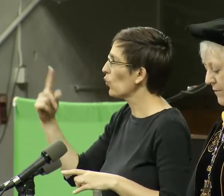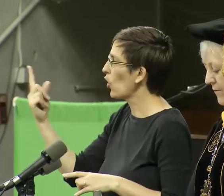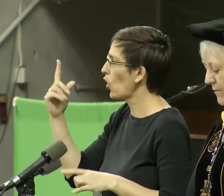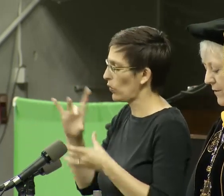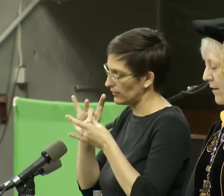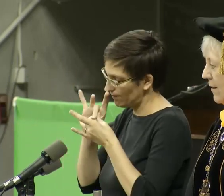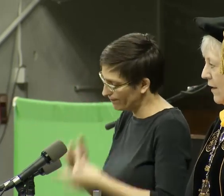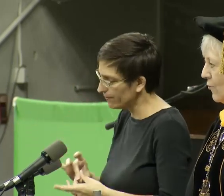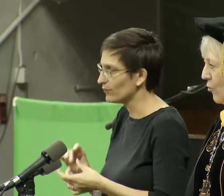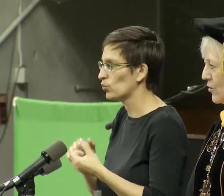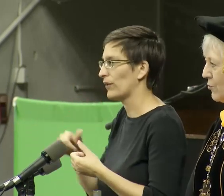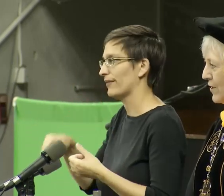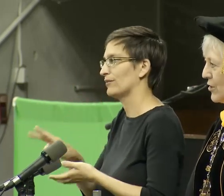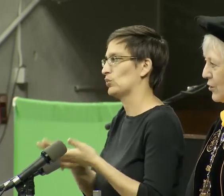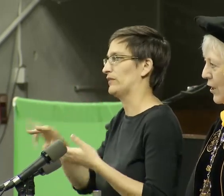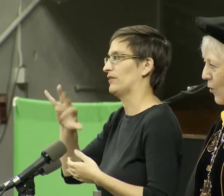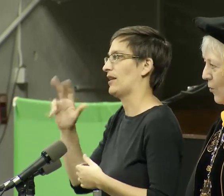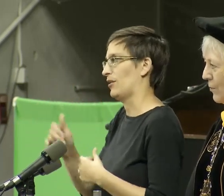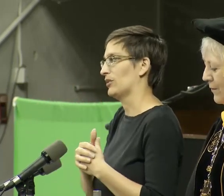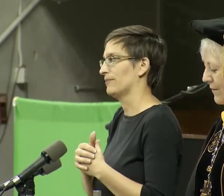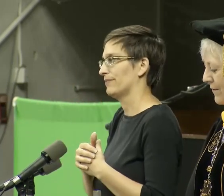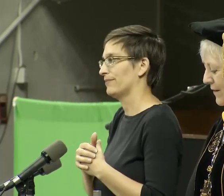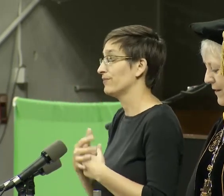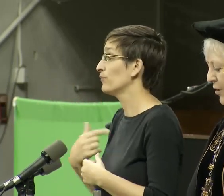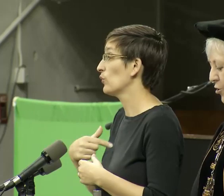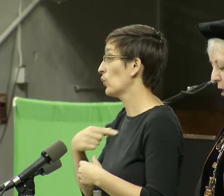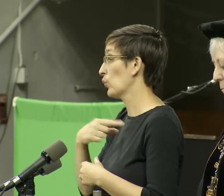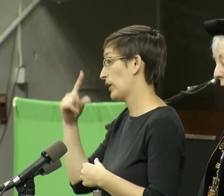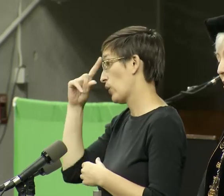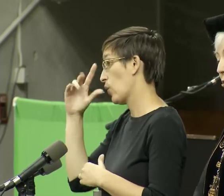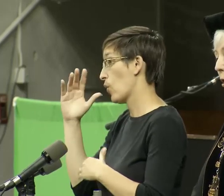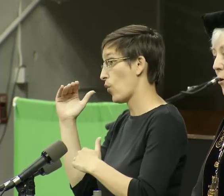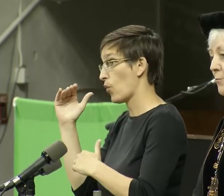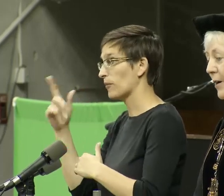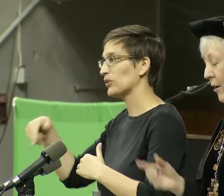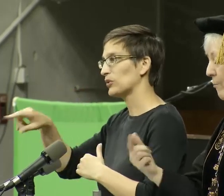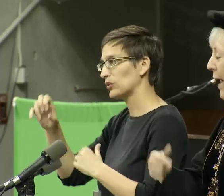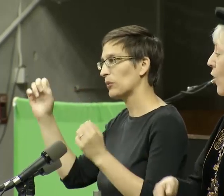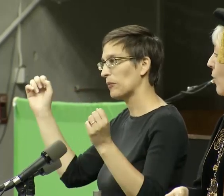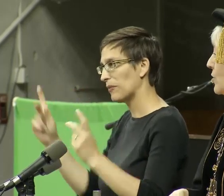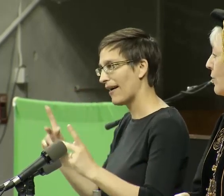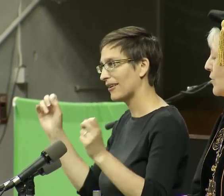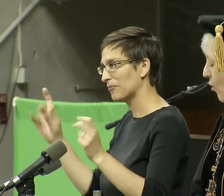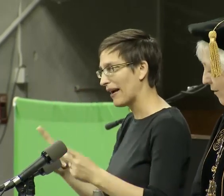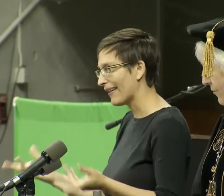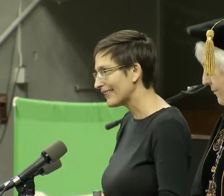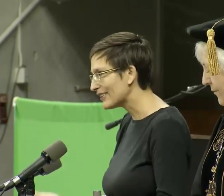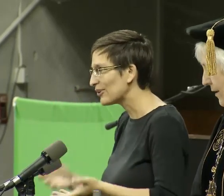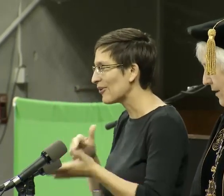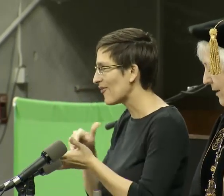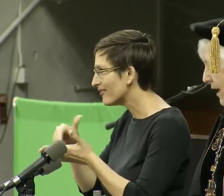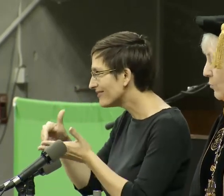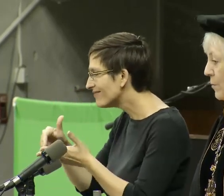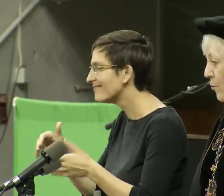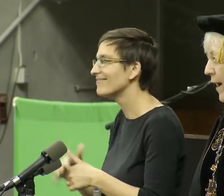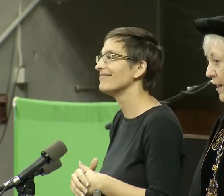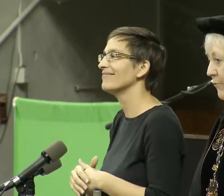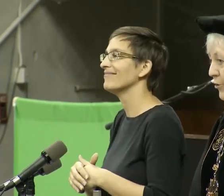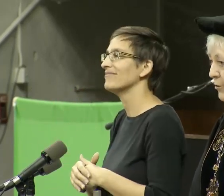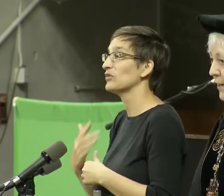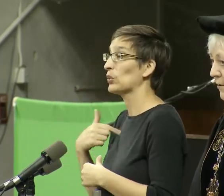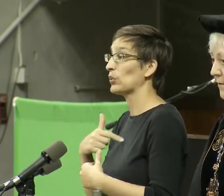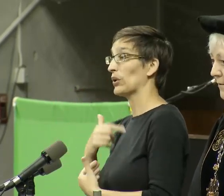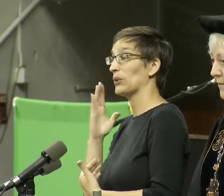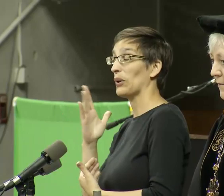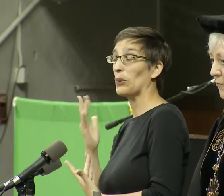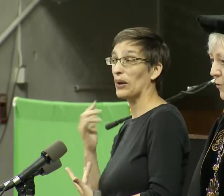us. And of course, we dearly hope that you'll come back home to us often, and we'll be waiting